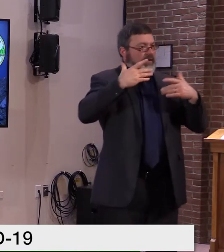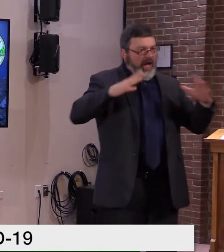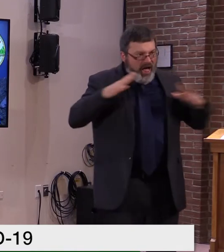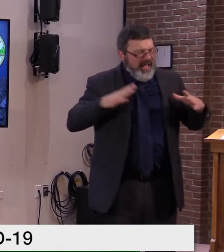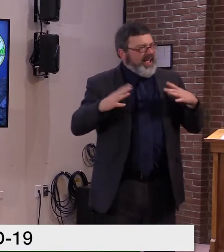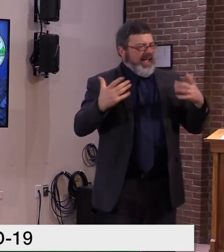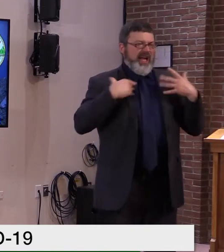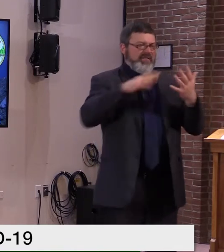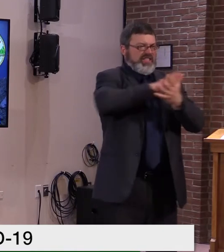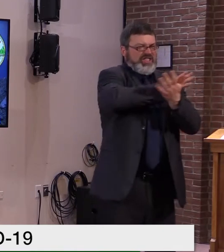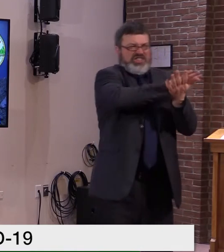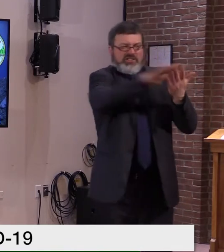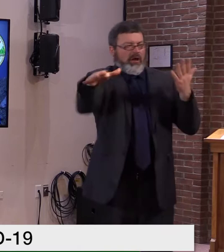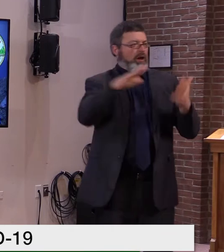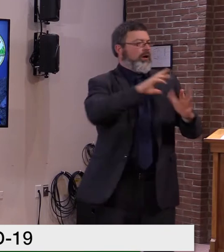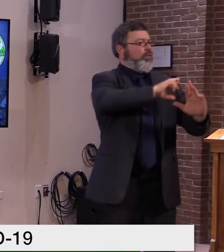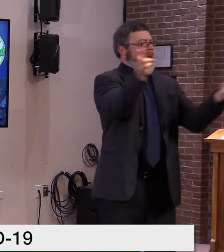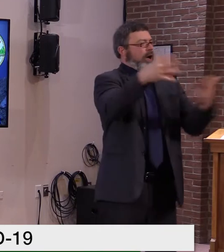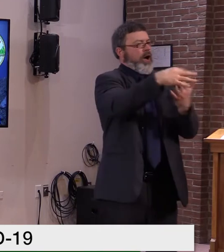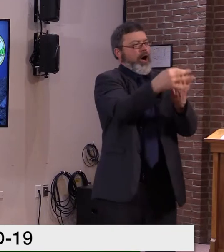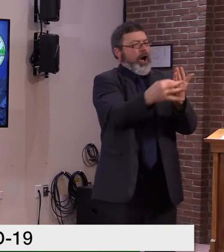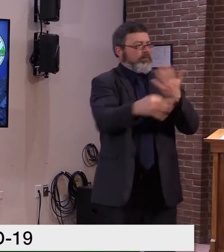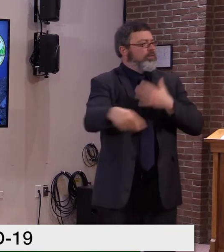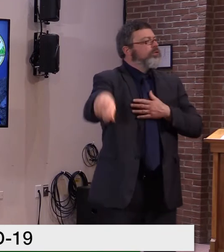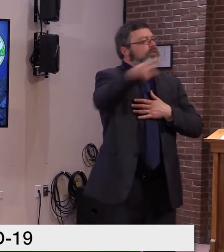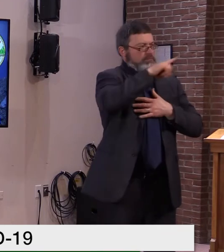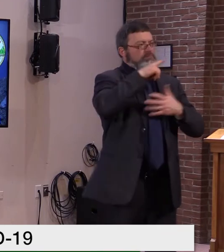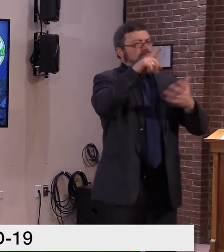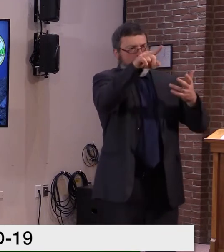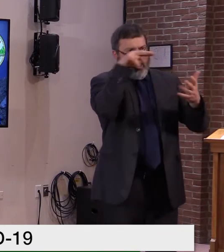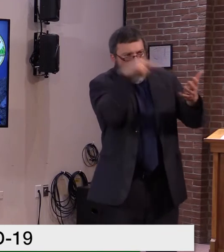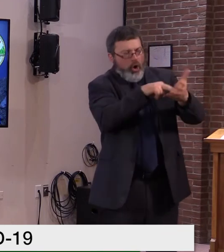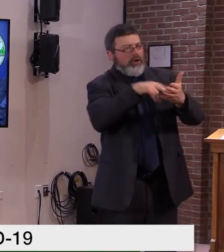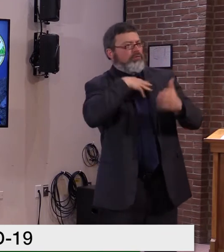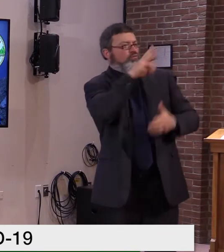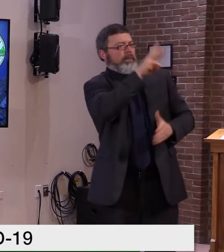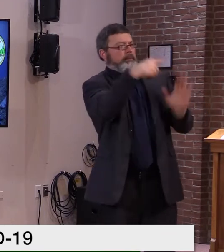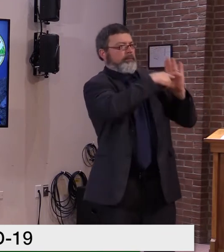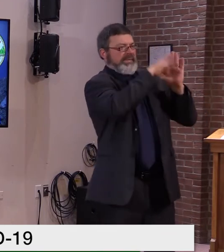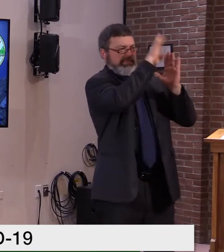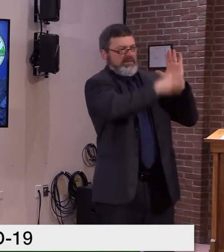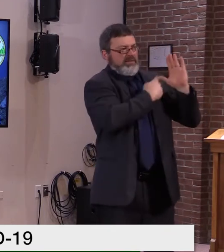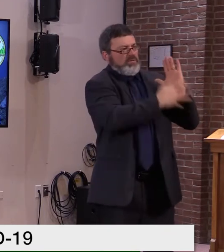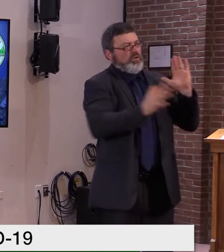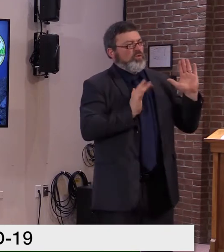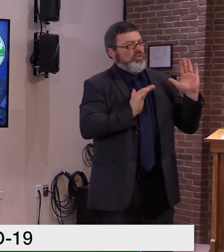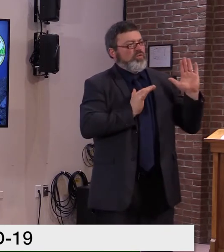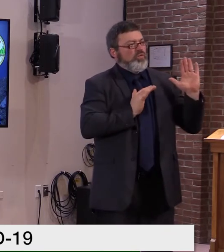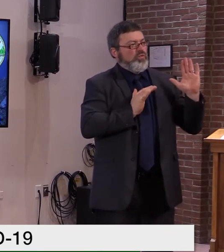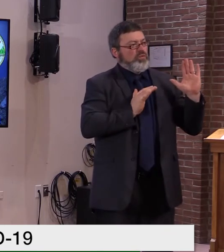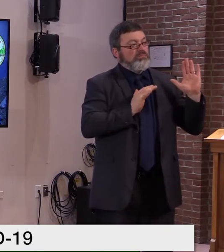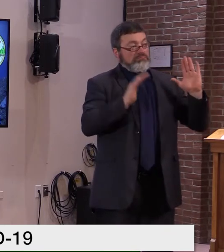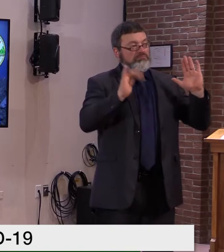new on-demand testing sites by the end of November, and we have hit that mark. In addition,